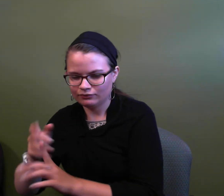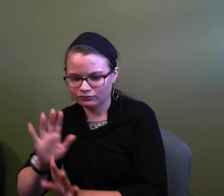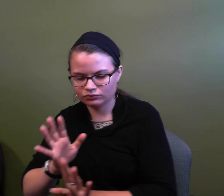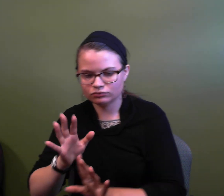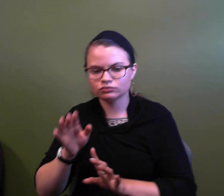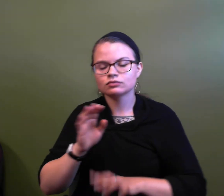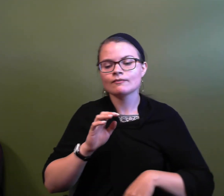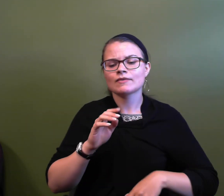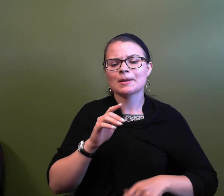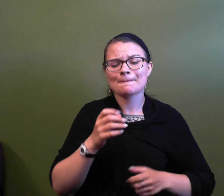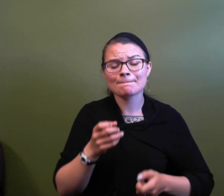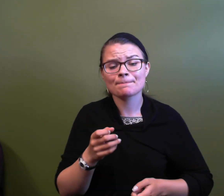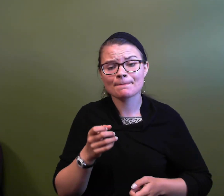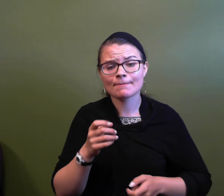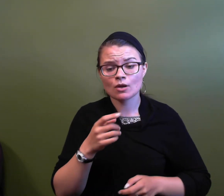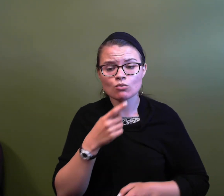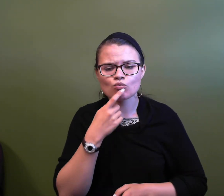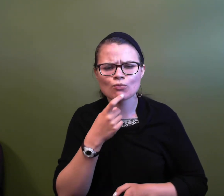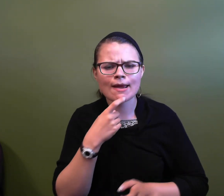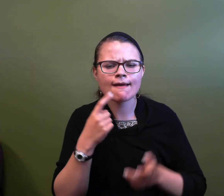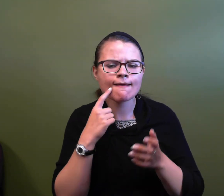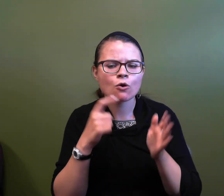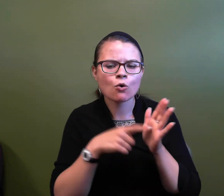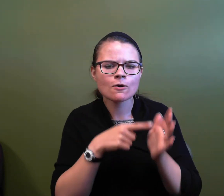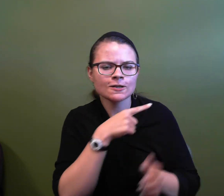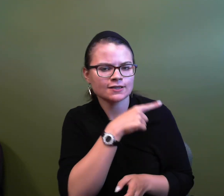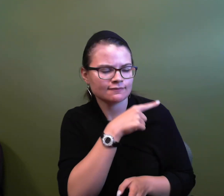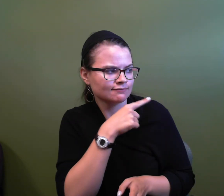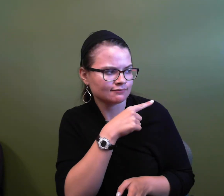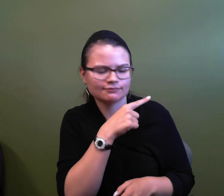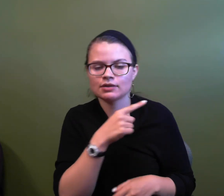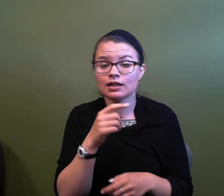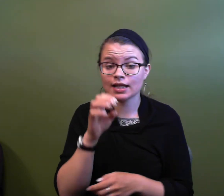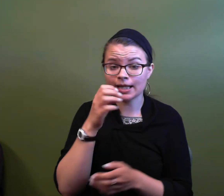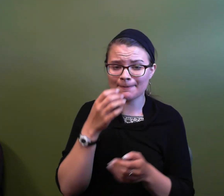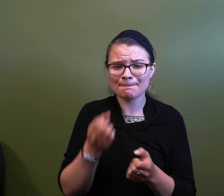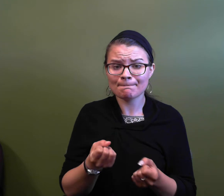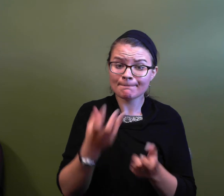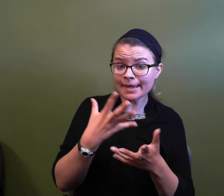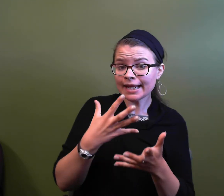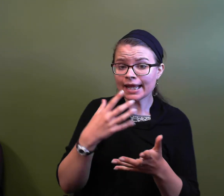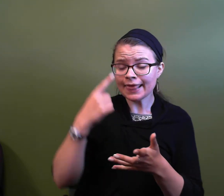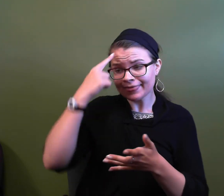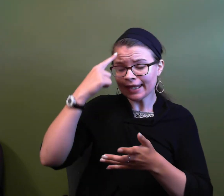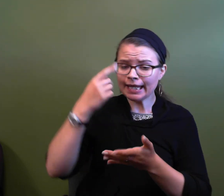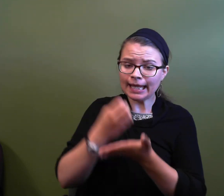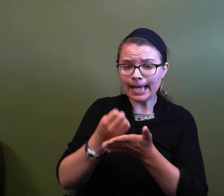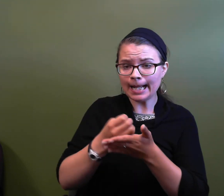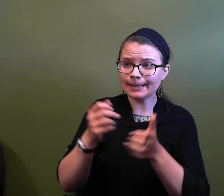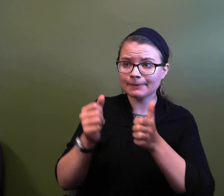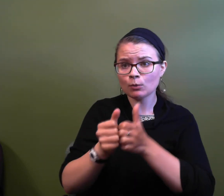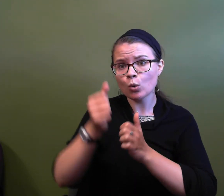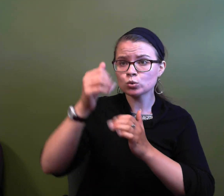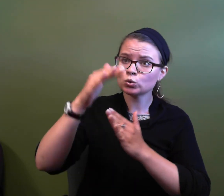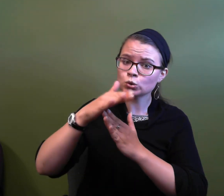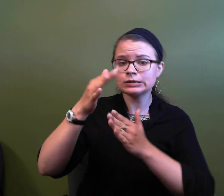most important factor in nation building. And then we have a second part. So we have two parts to this